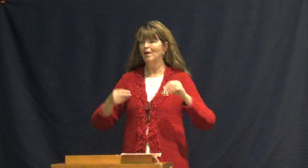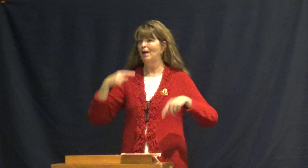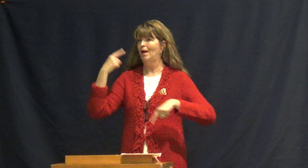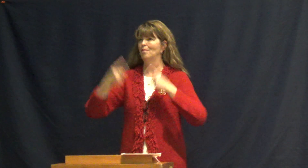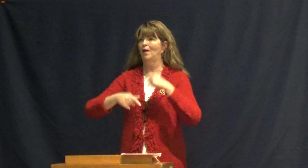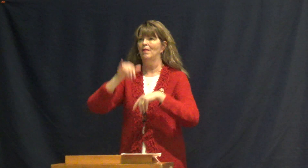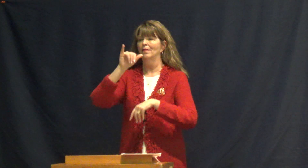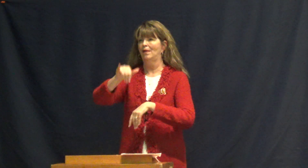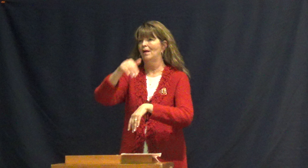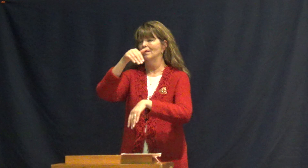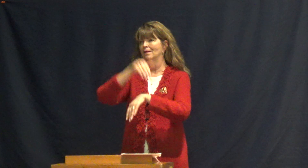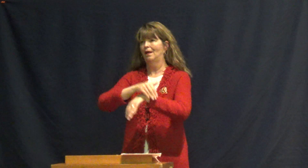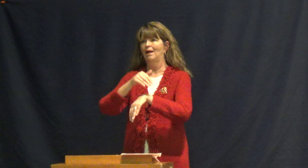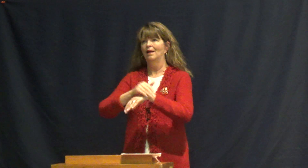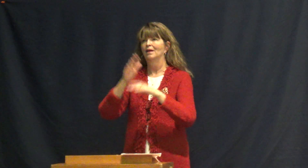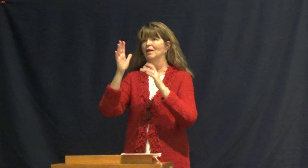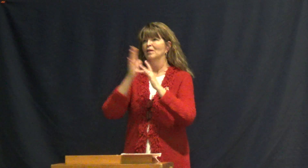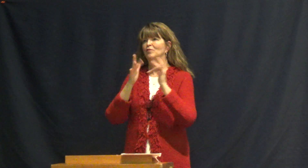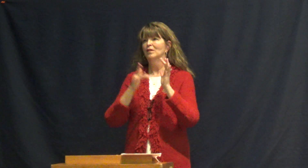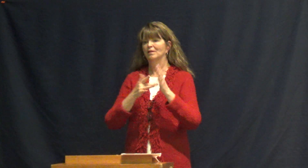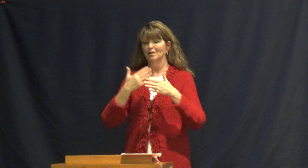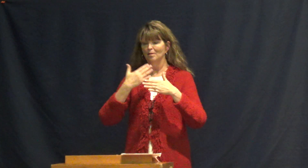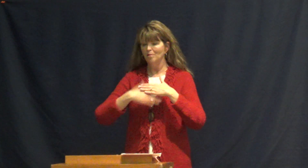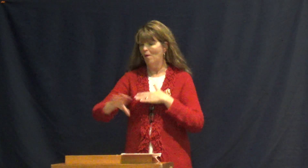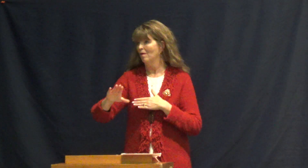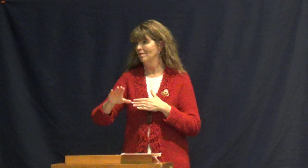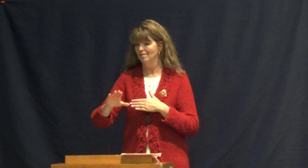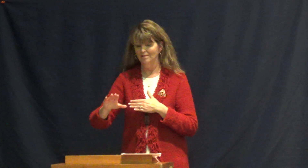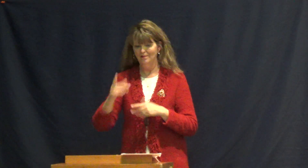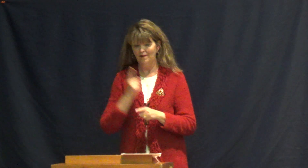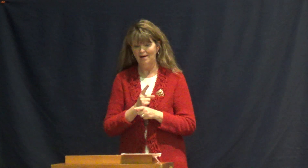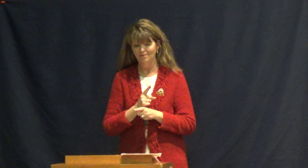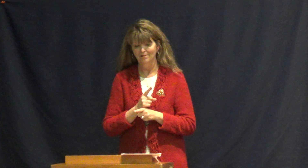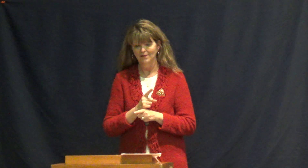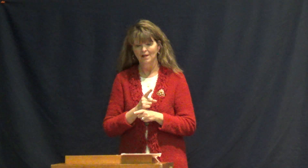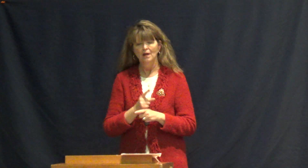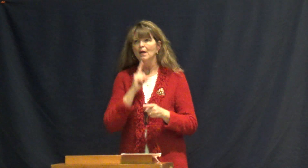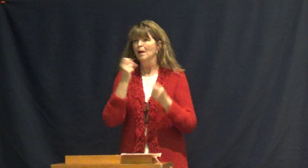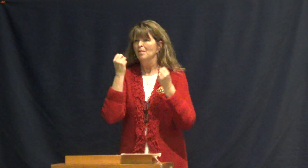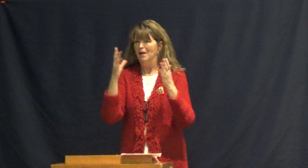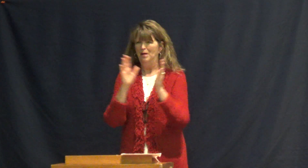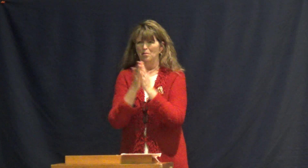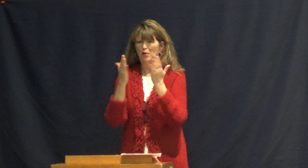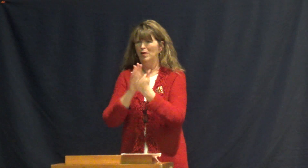story about that night Christ was born.